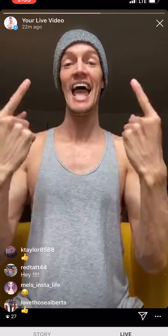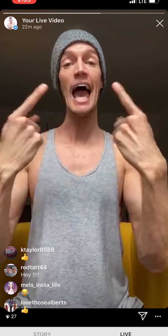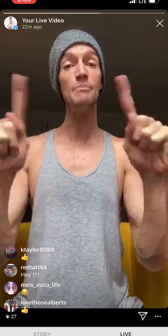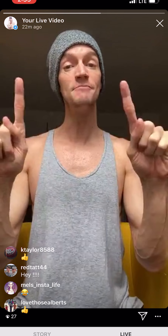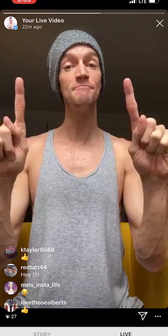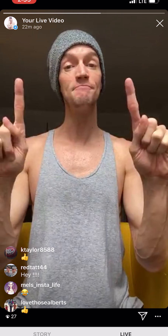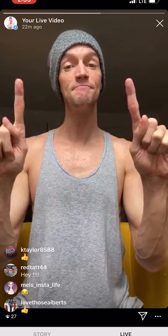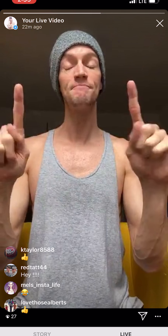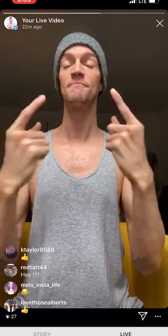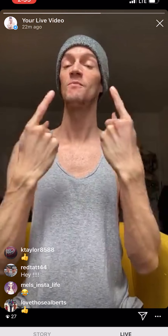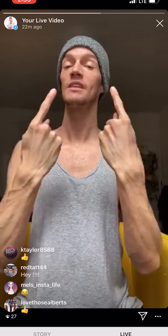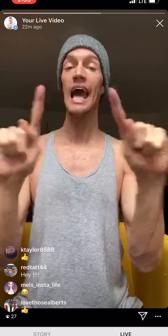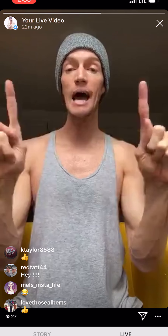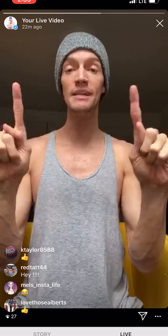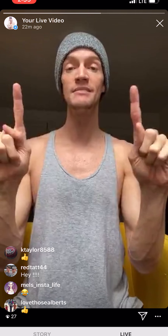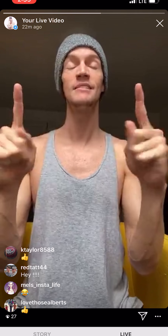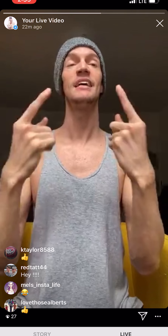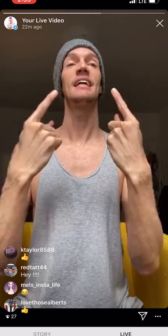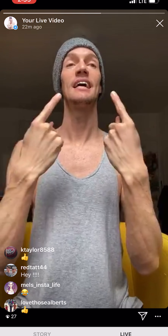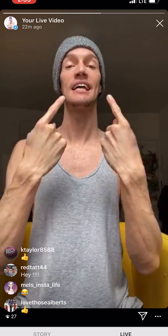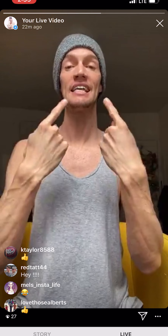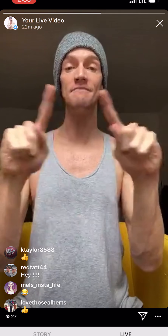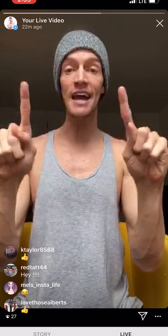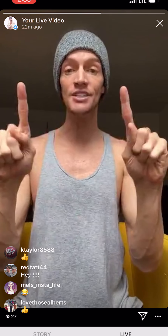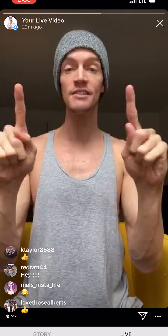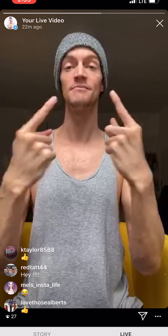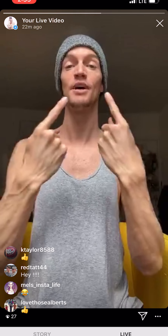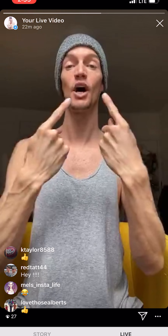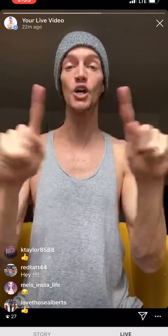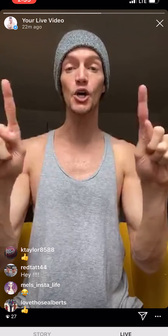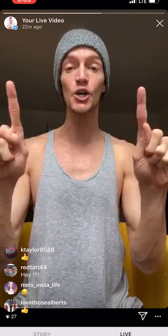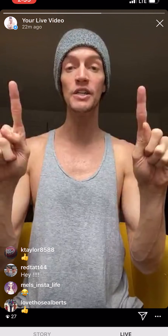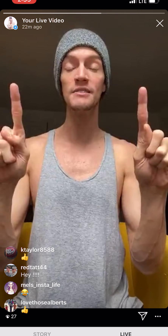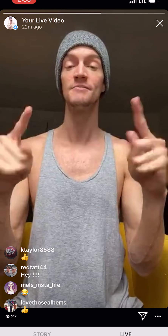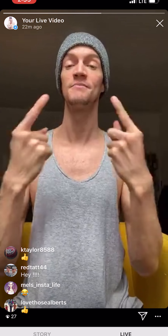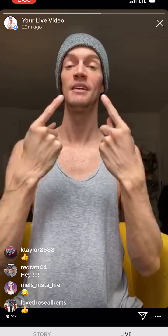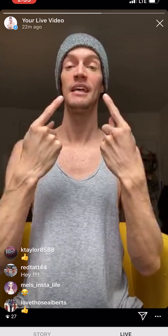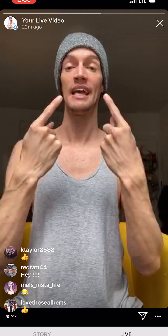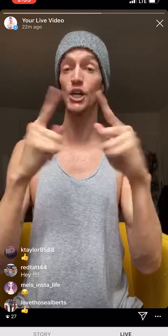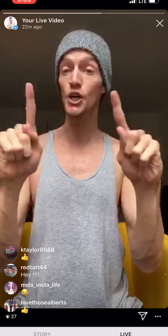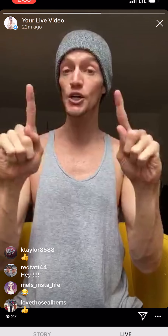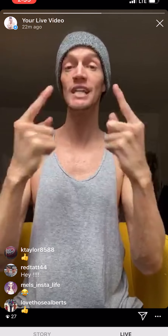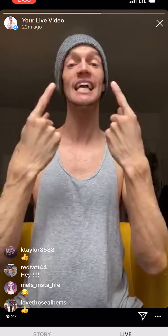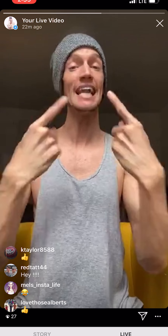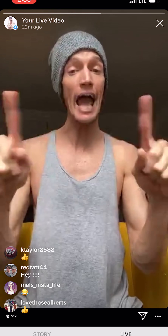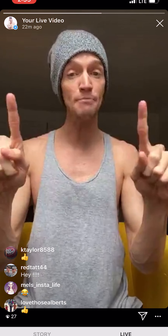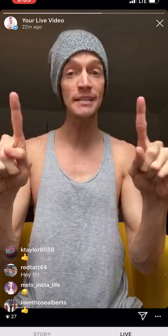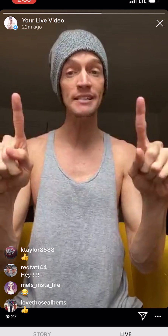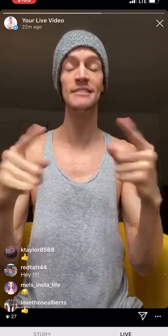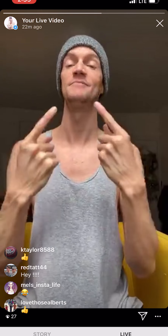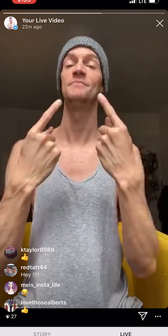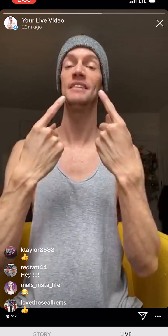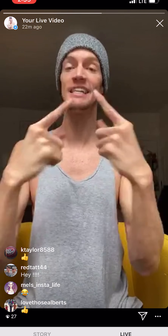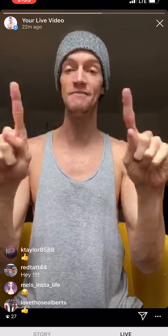Happen. Happen. Event. Occurred. It occurred. It happened. The event.